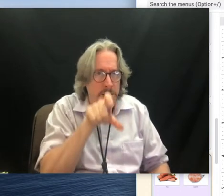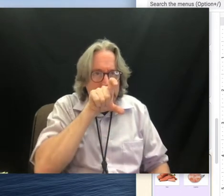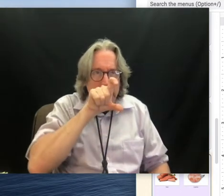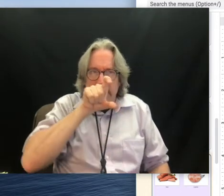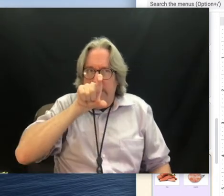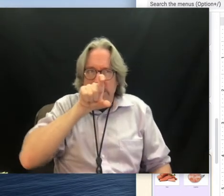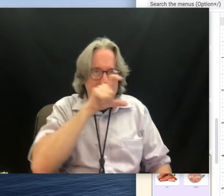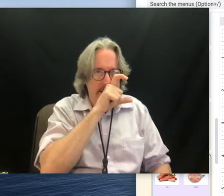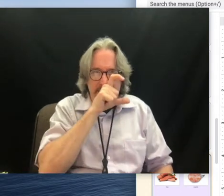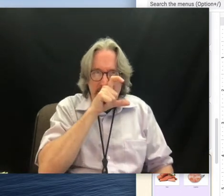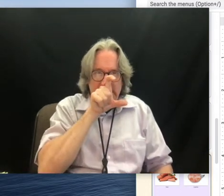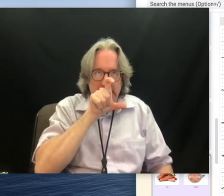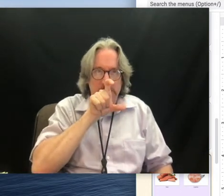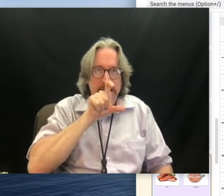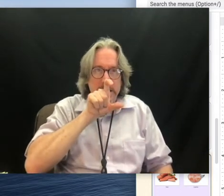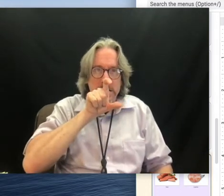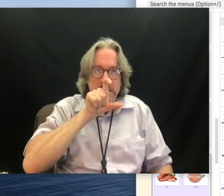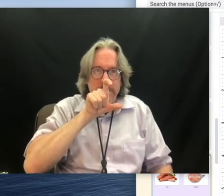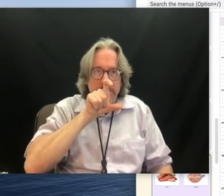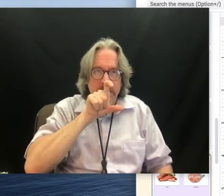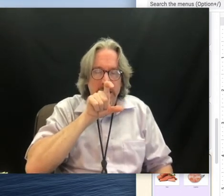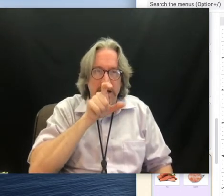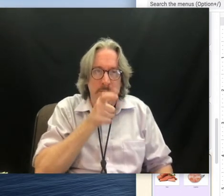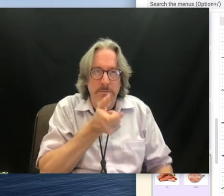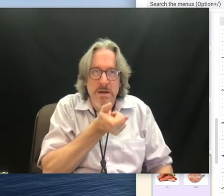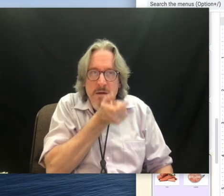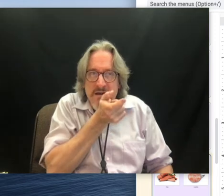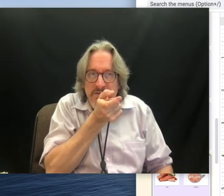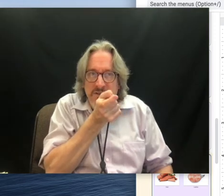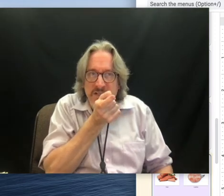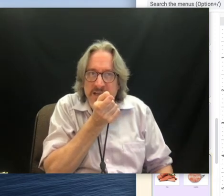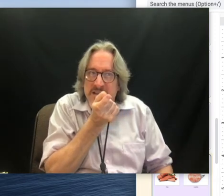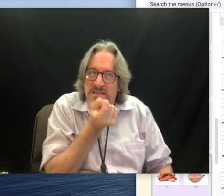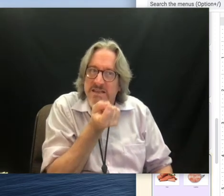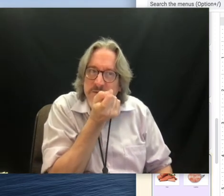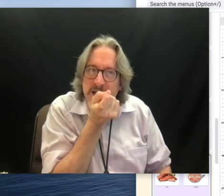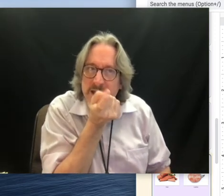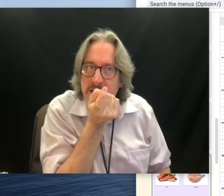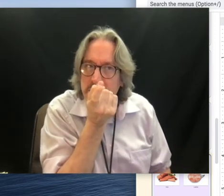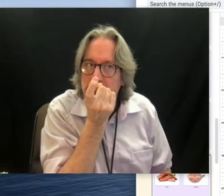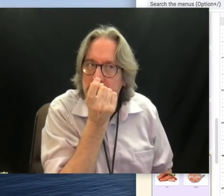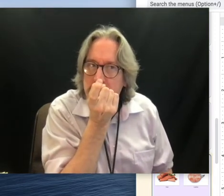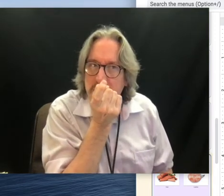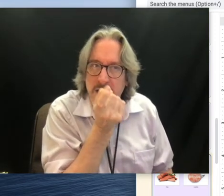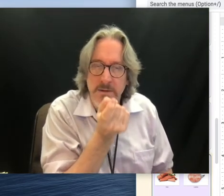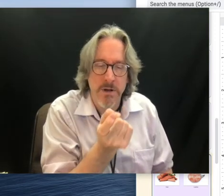like most of the time I've seen it this way. I've also seen it this way.